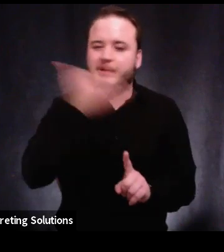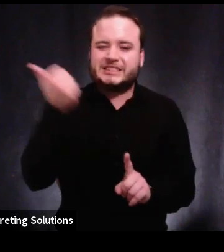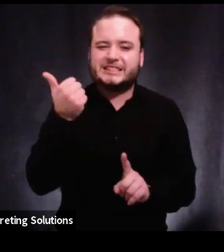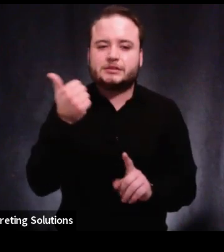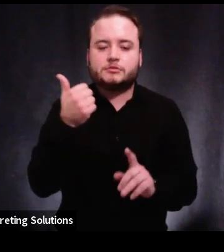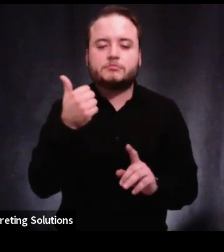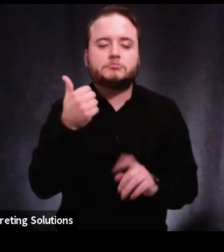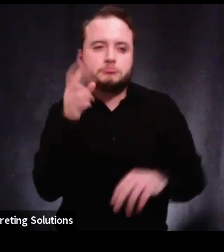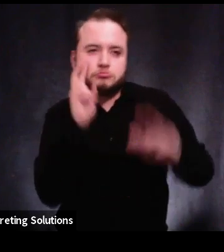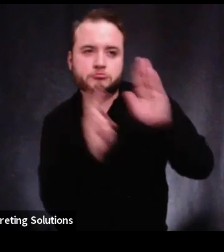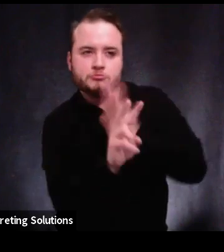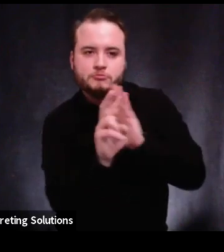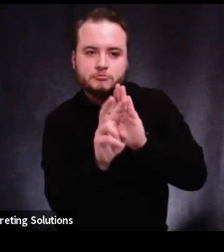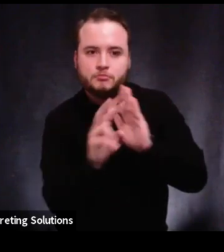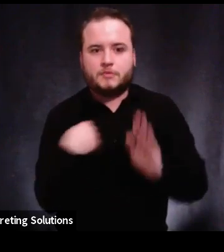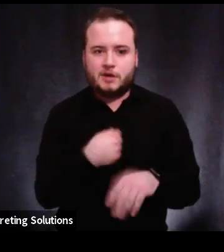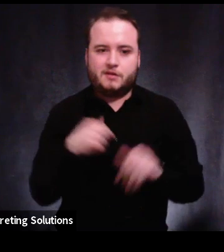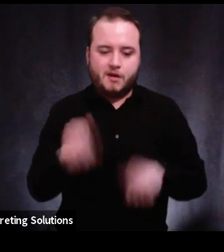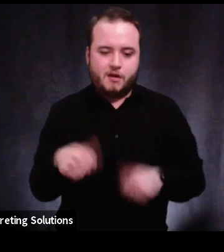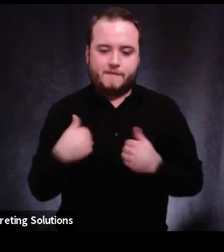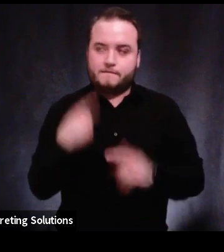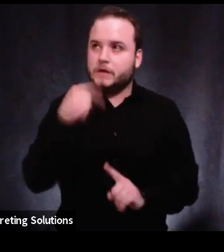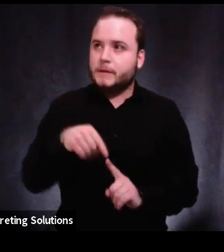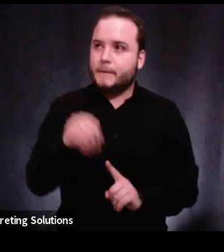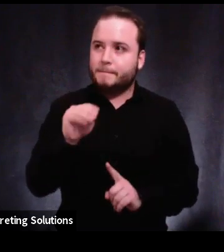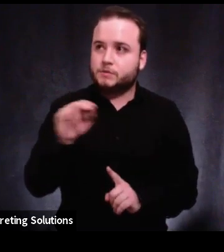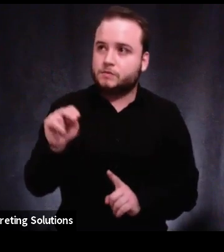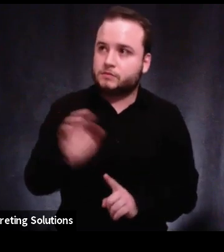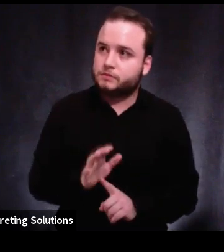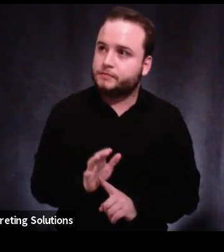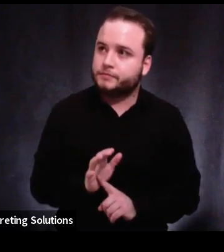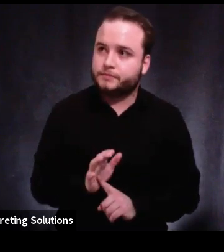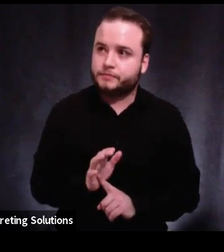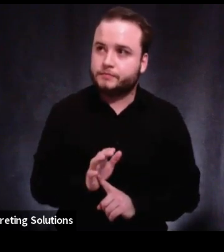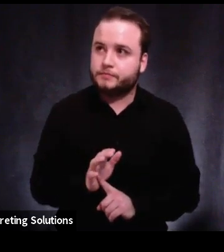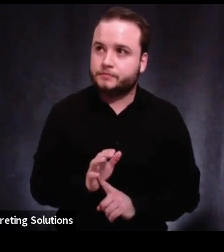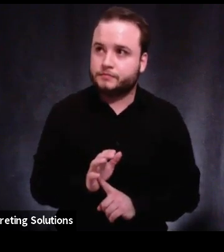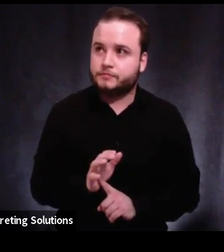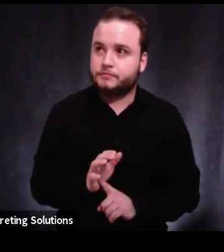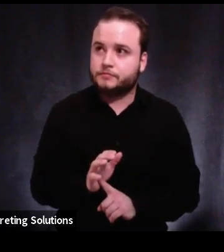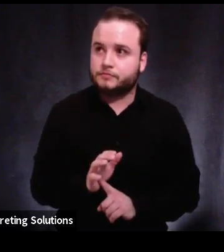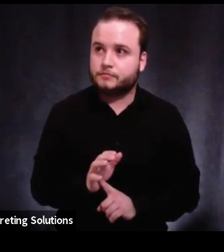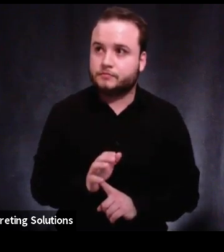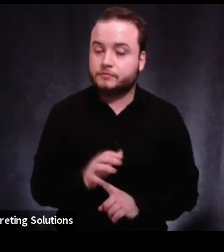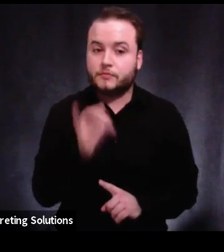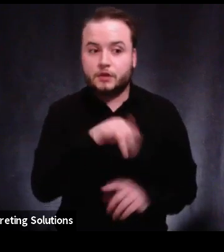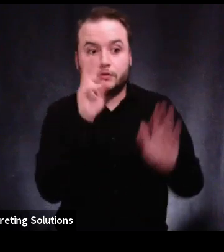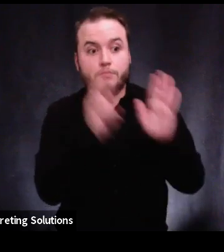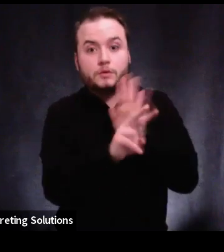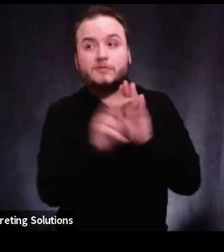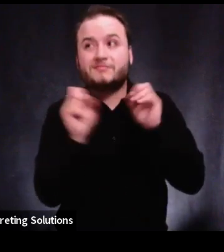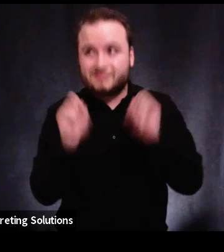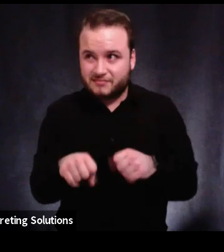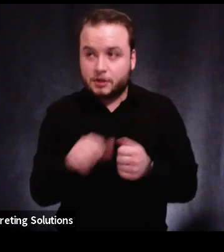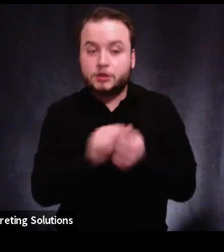change in May or in June, our curve changes. To the extent